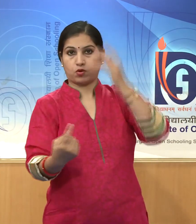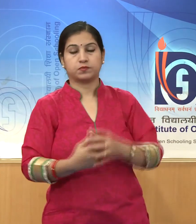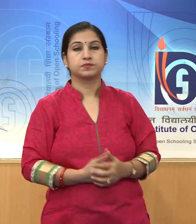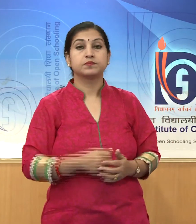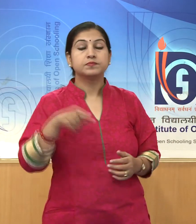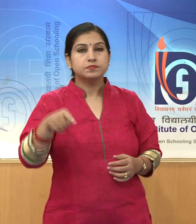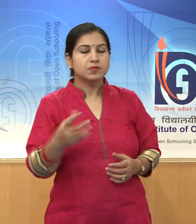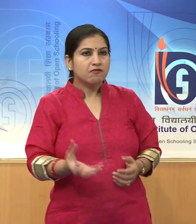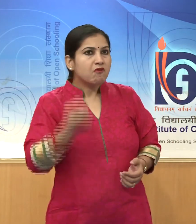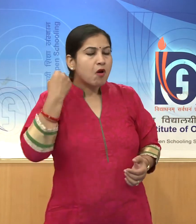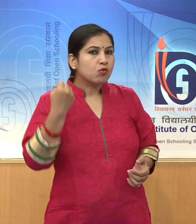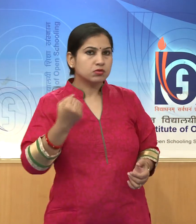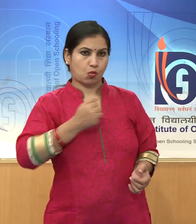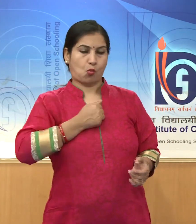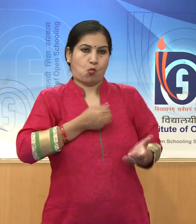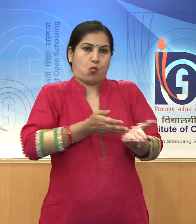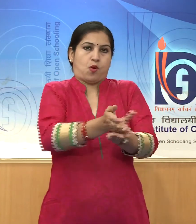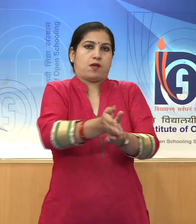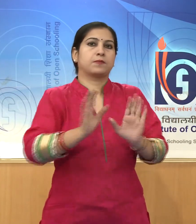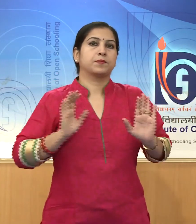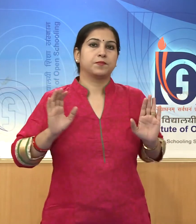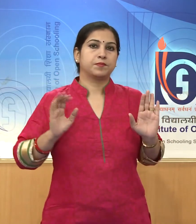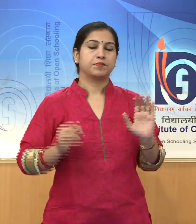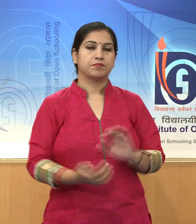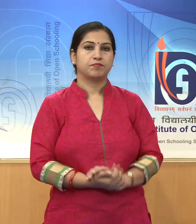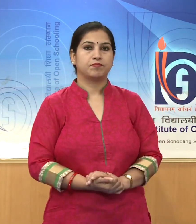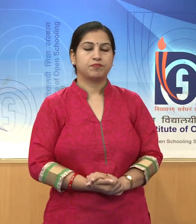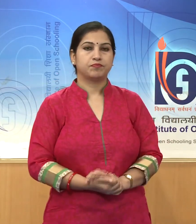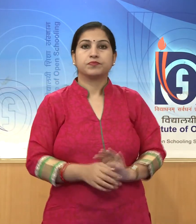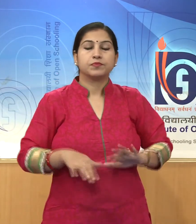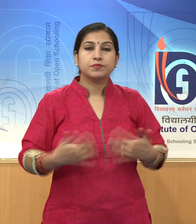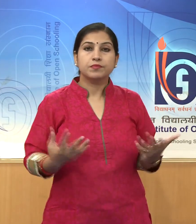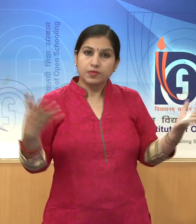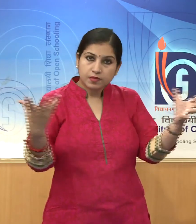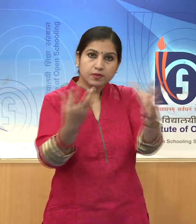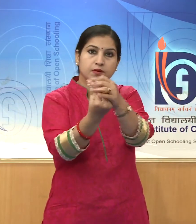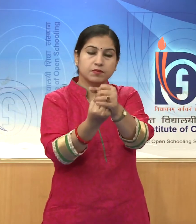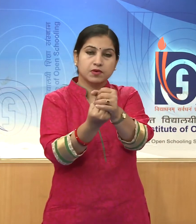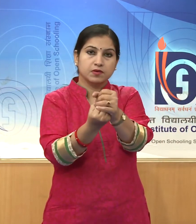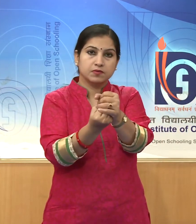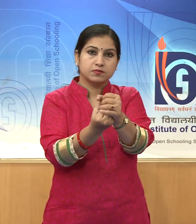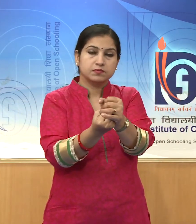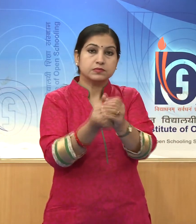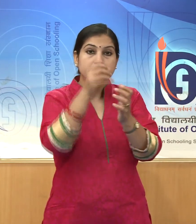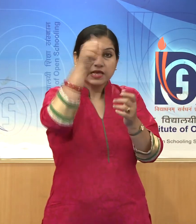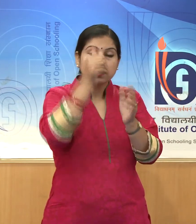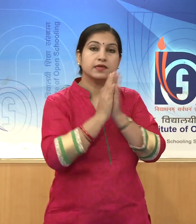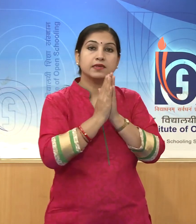He discovered his own style by combining Indian temple